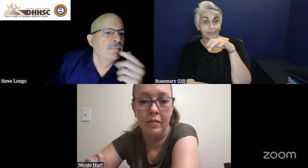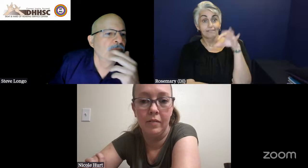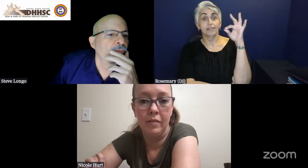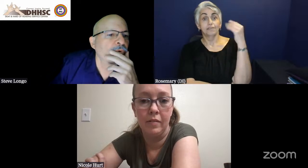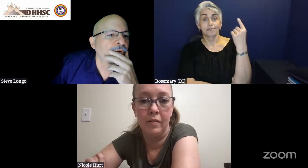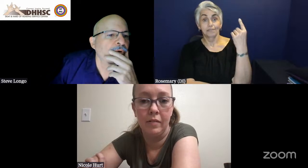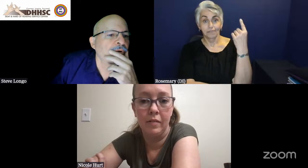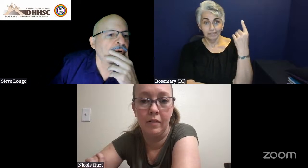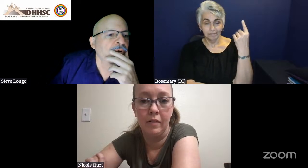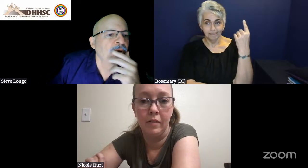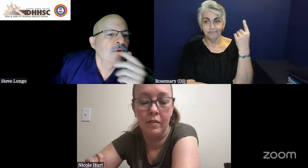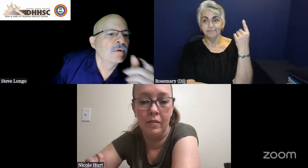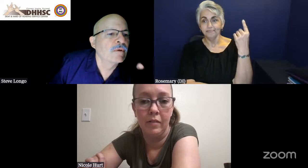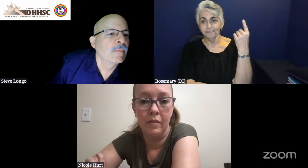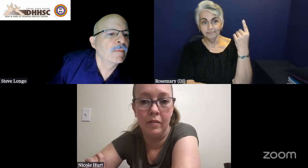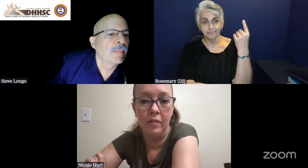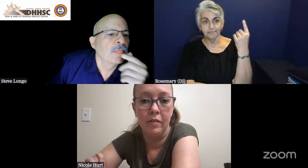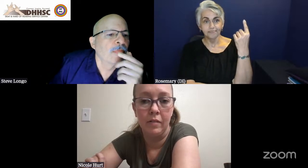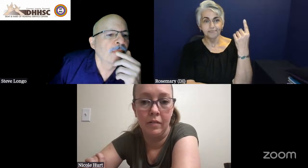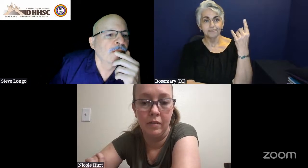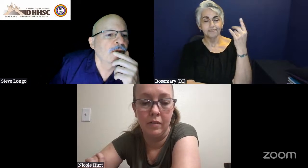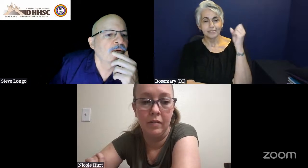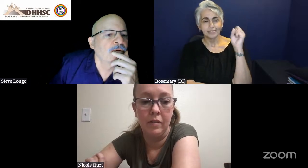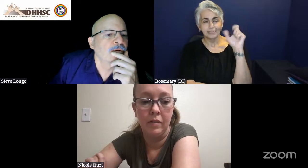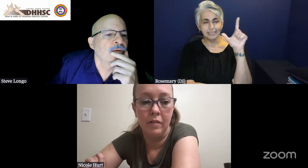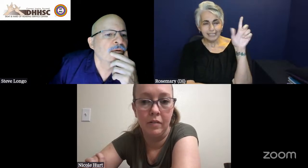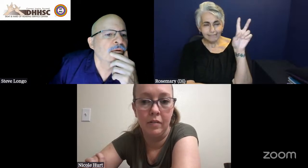Okay, I found one.